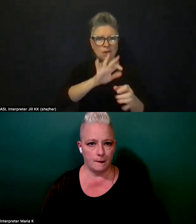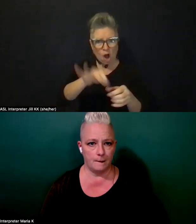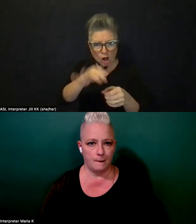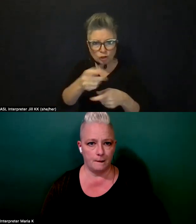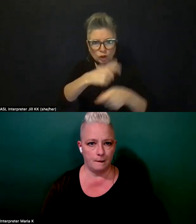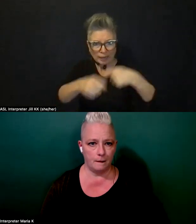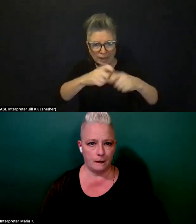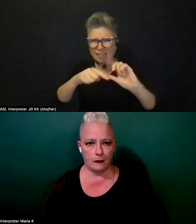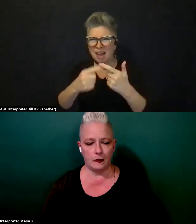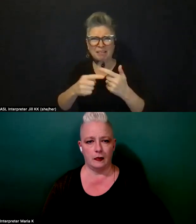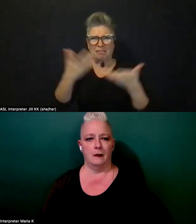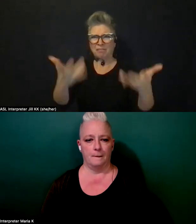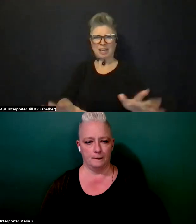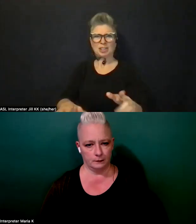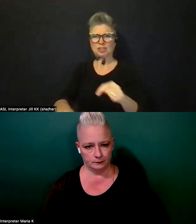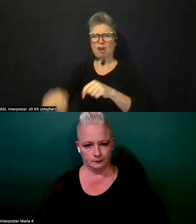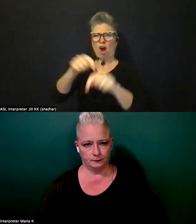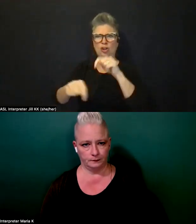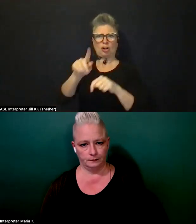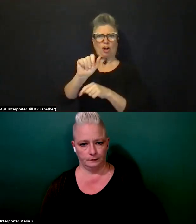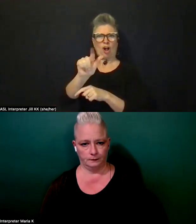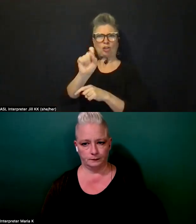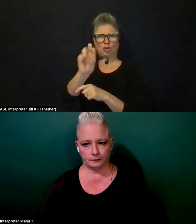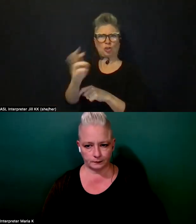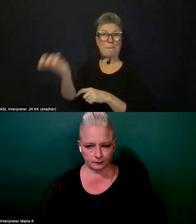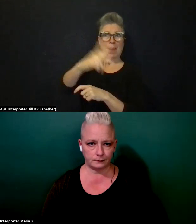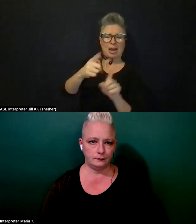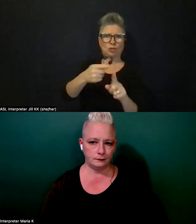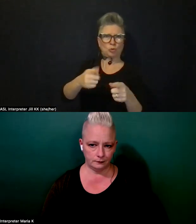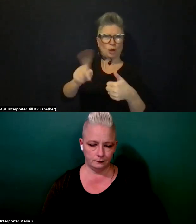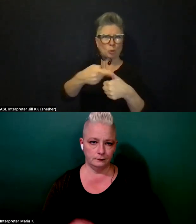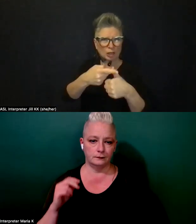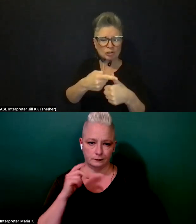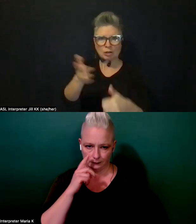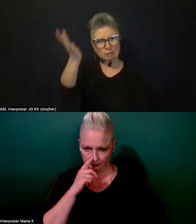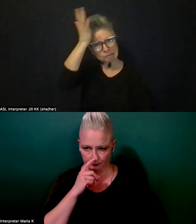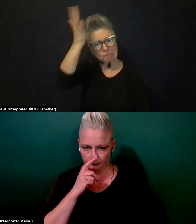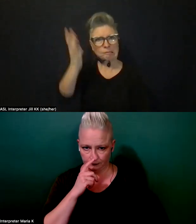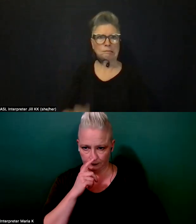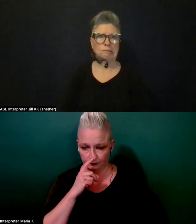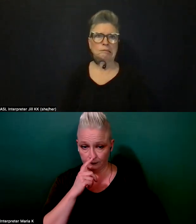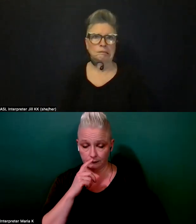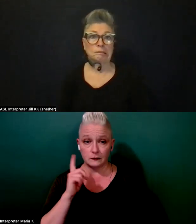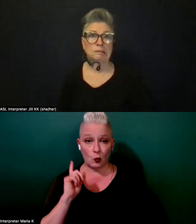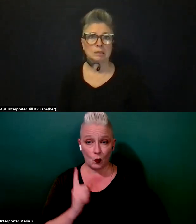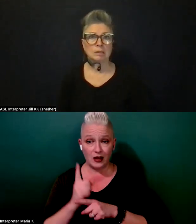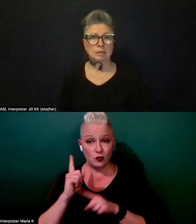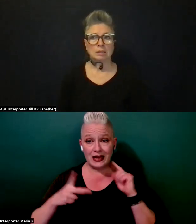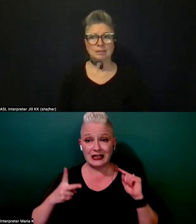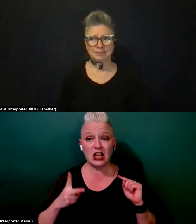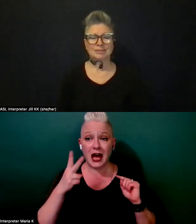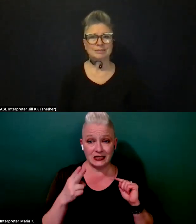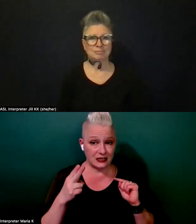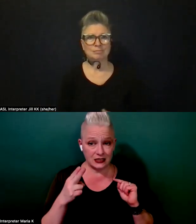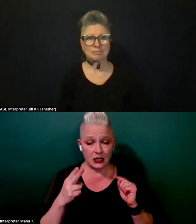back, you have to alternate back to the original. So that right. You can't cut anything. You have to fold